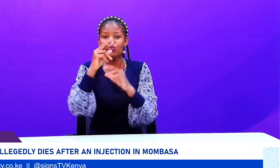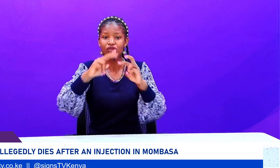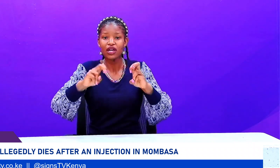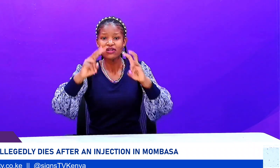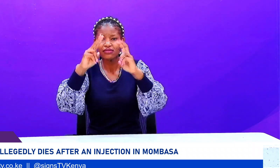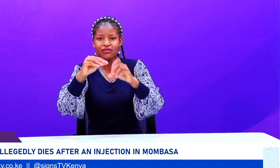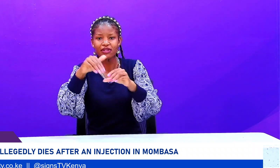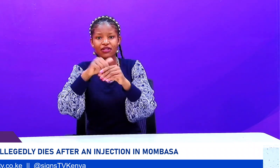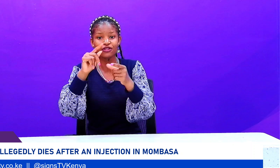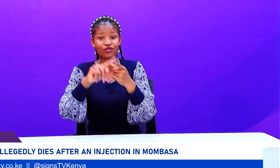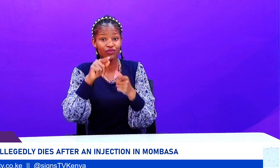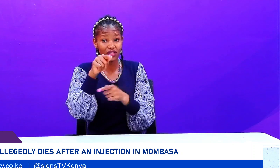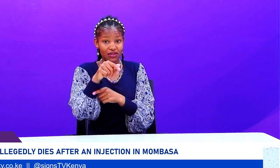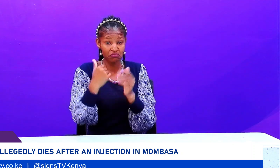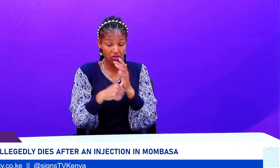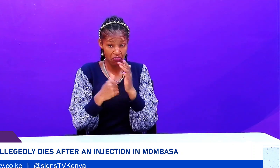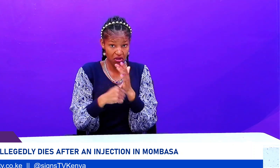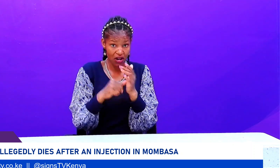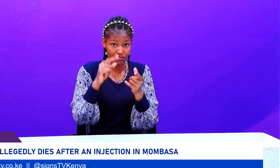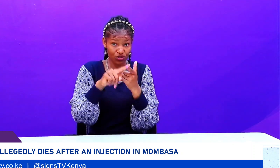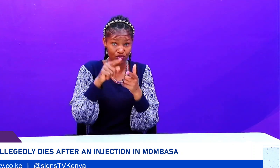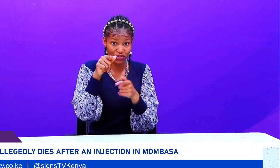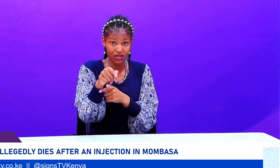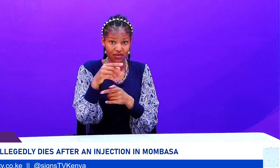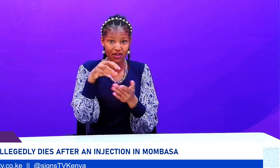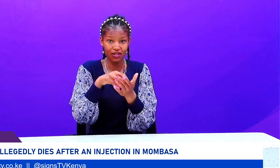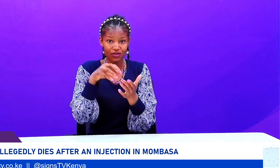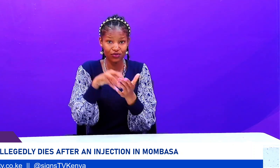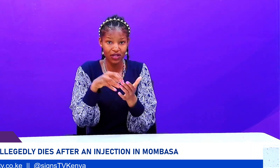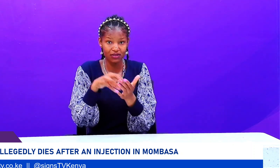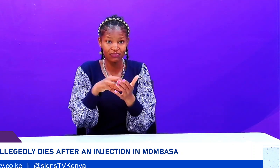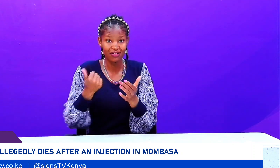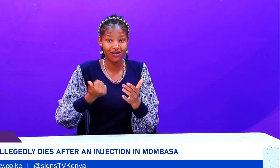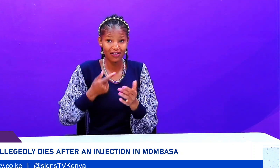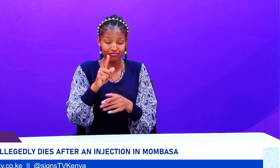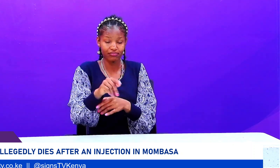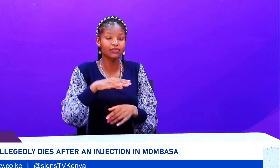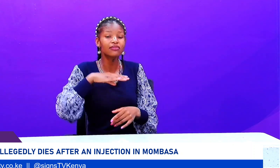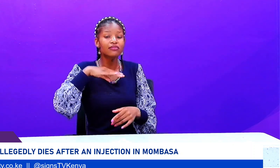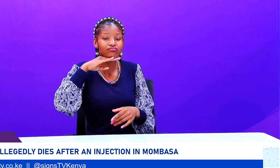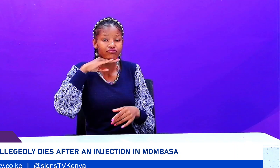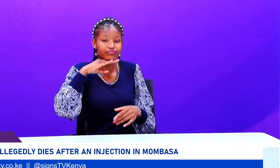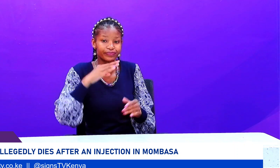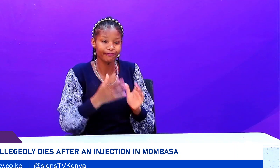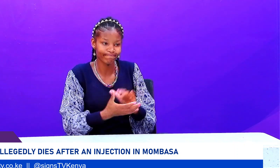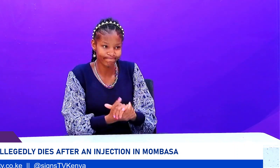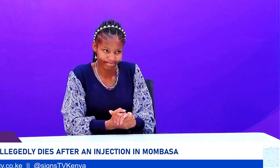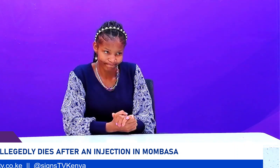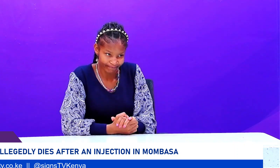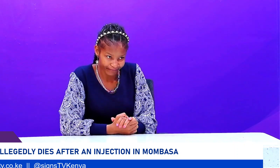The county government has launched an investigation into the matter in order to establish the cause of death.